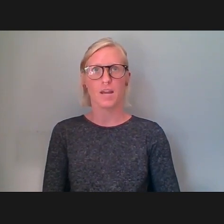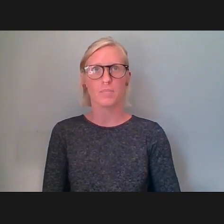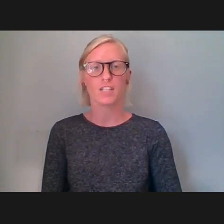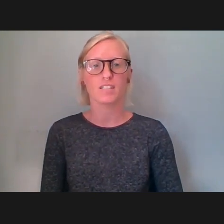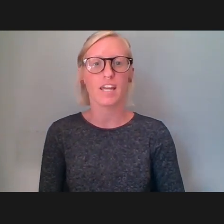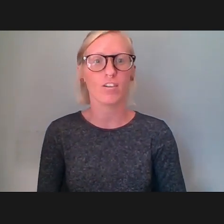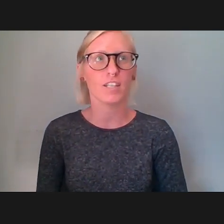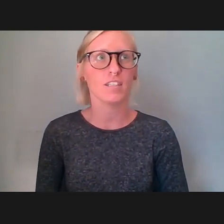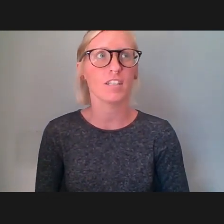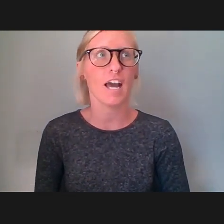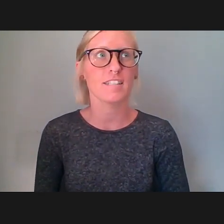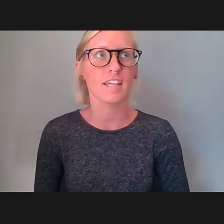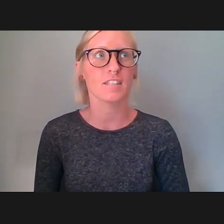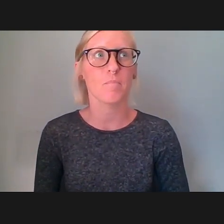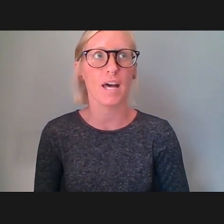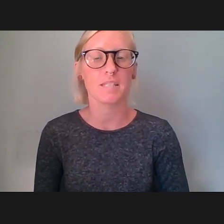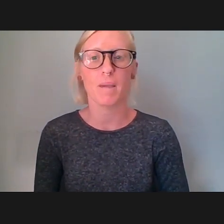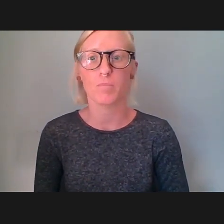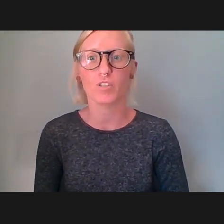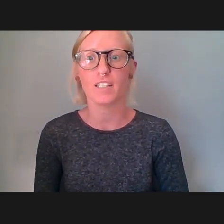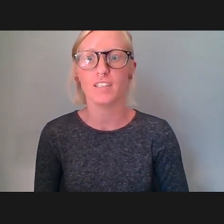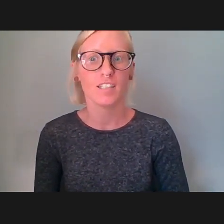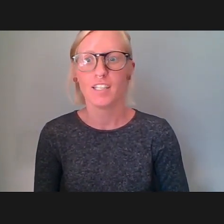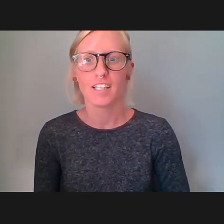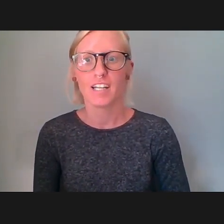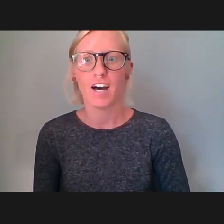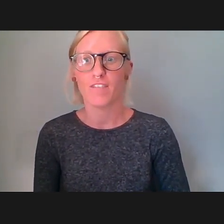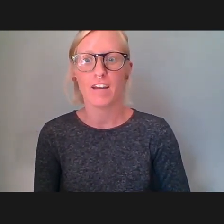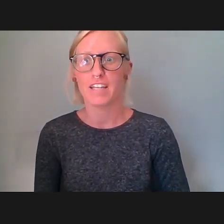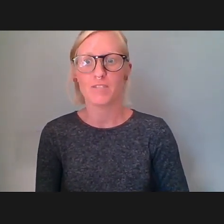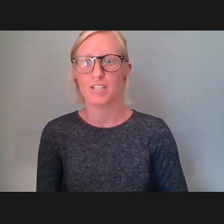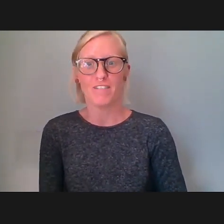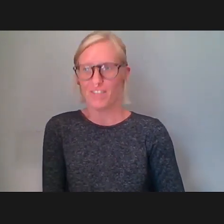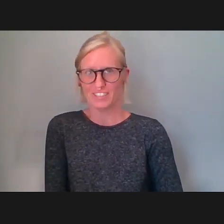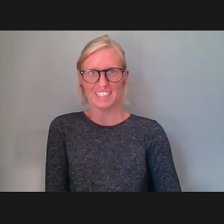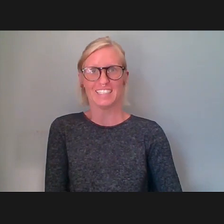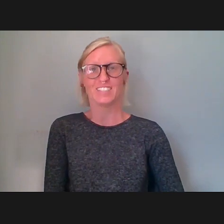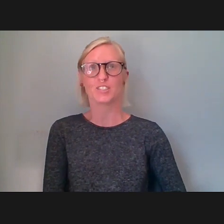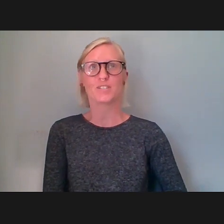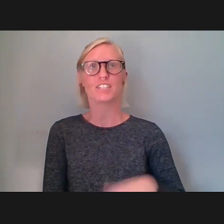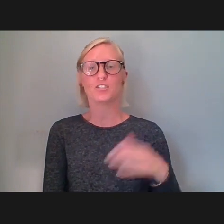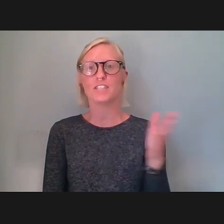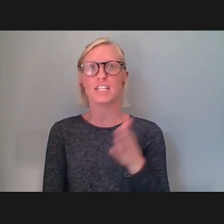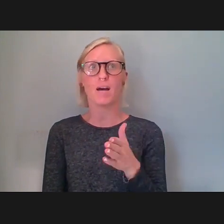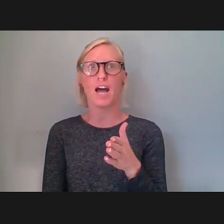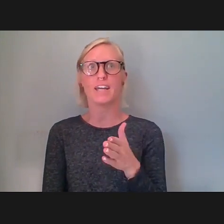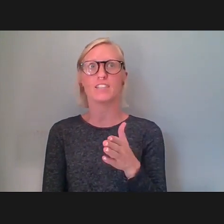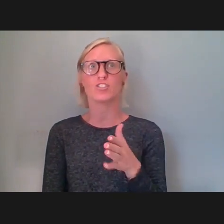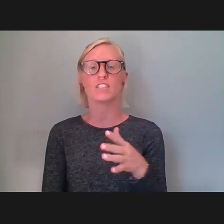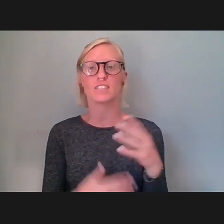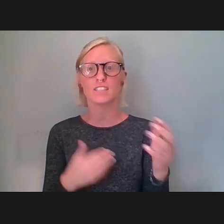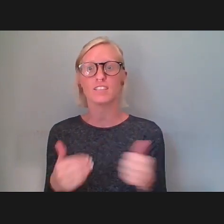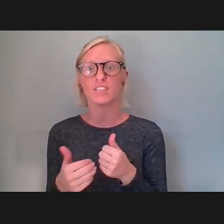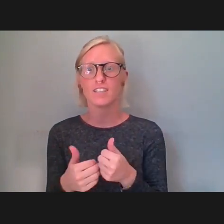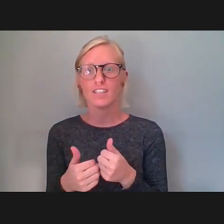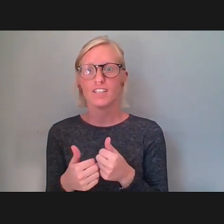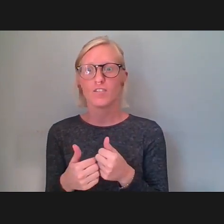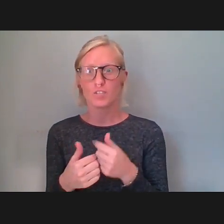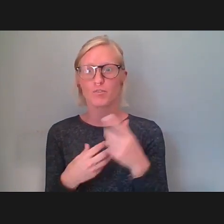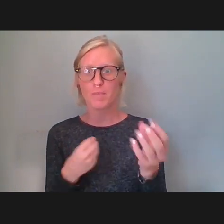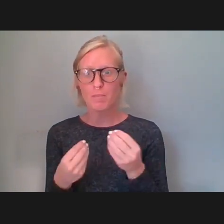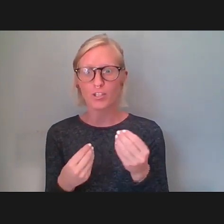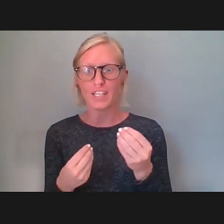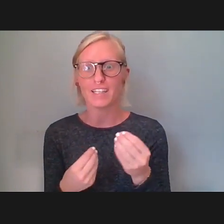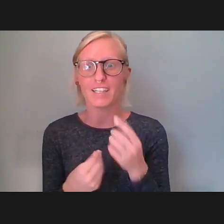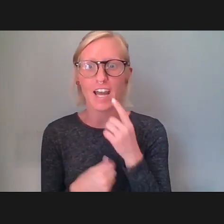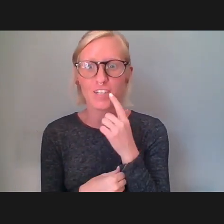last time because Erin has like the best memory of anyone I've ever seen. So she was like 2 cents behind, and she still